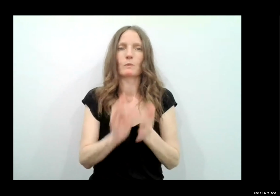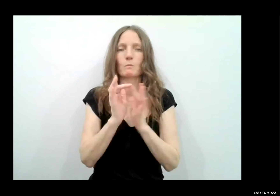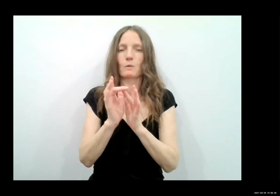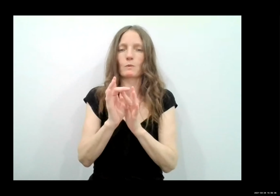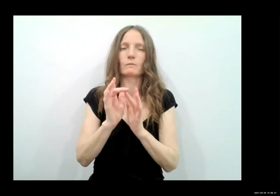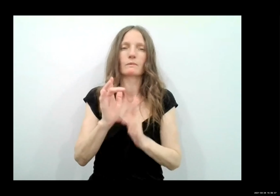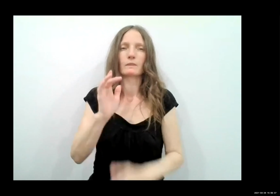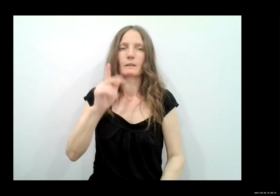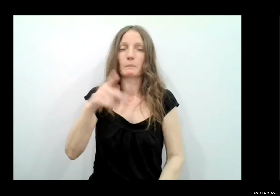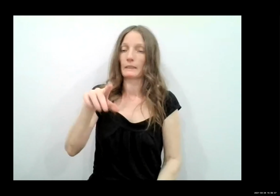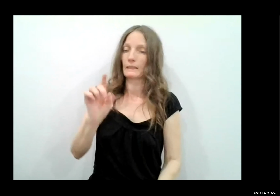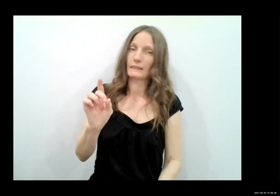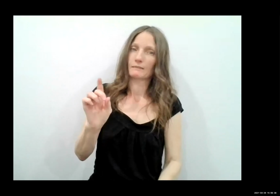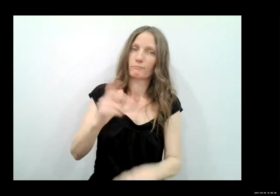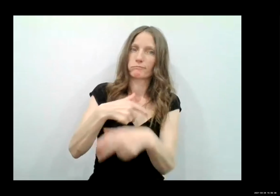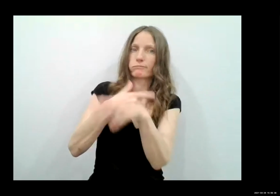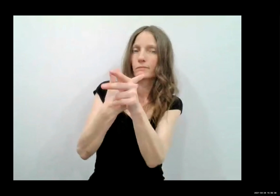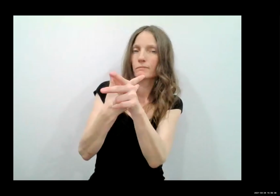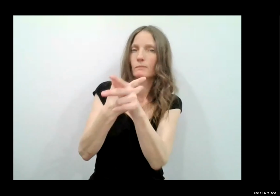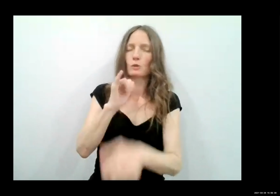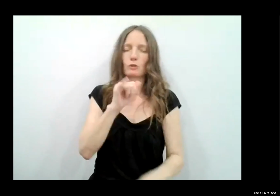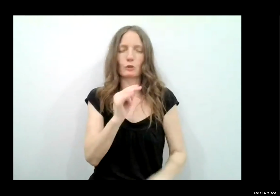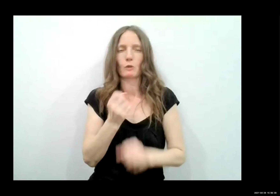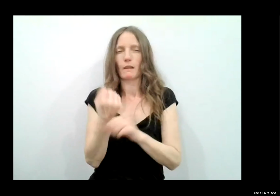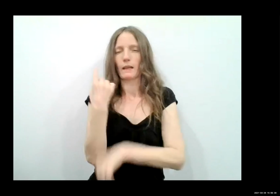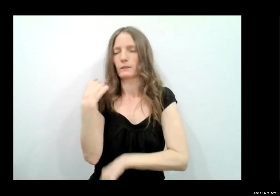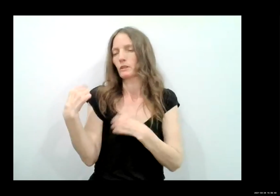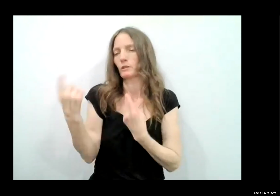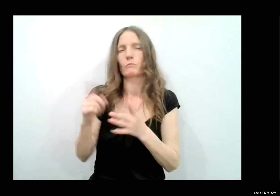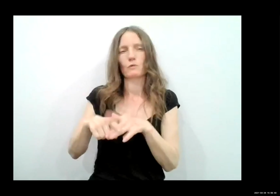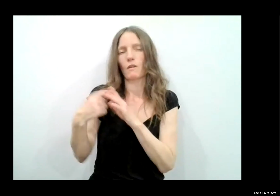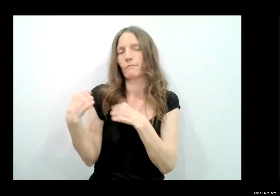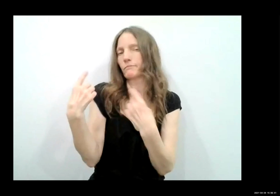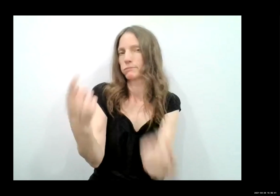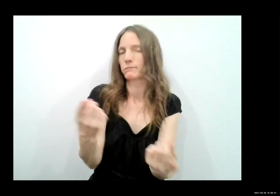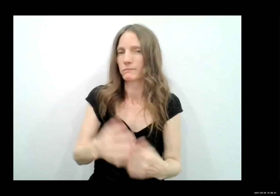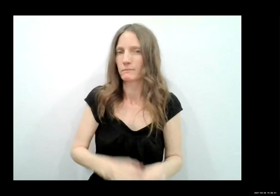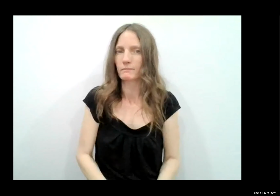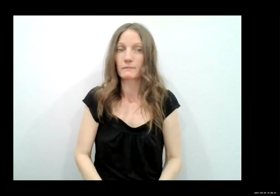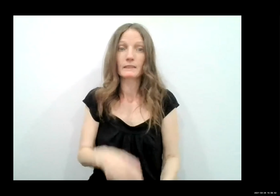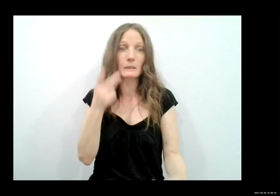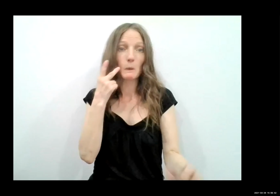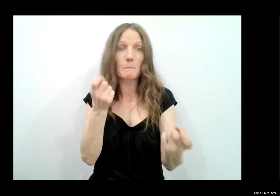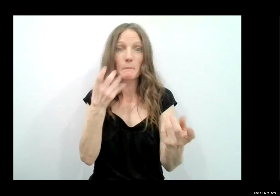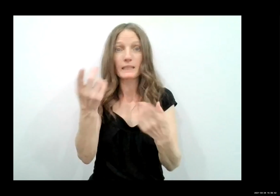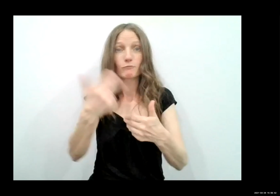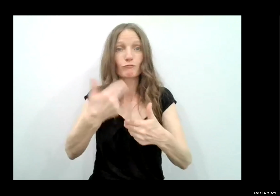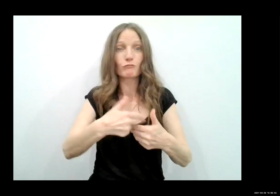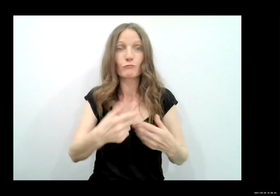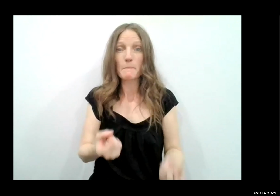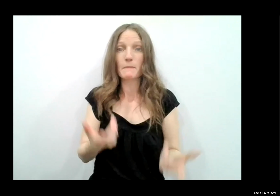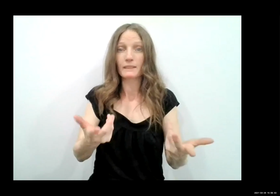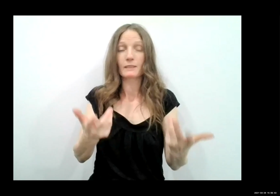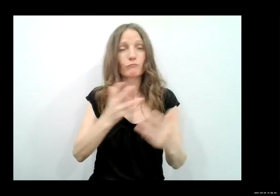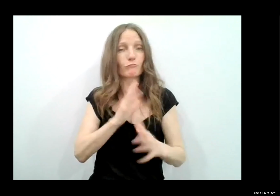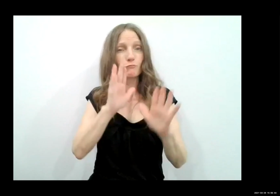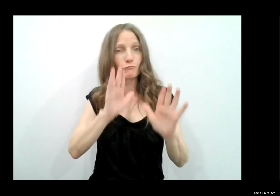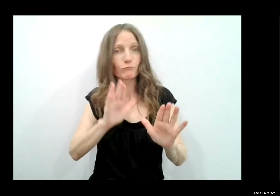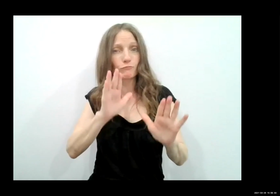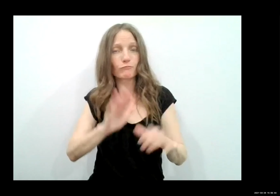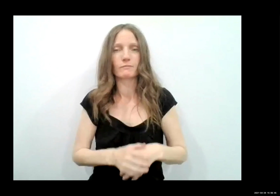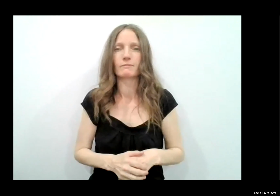sessions in early June of last year. It's great to see so many people here. Today, we have